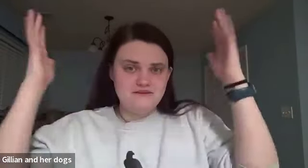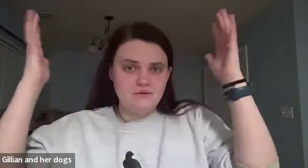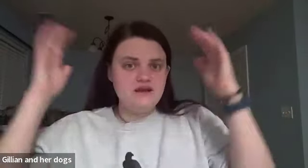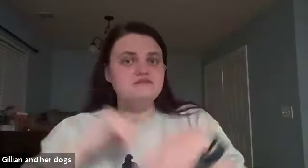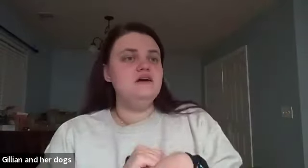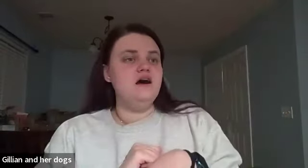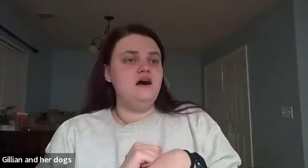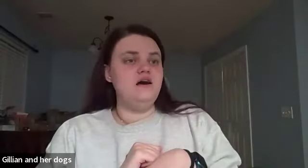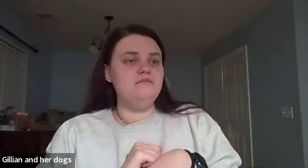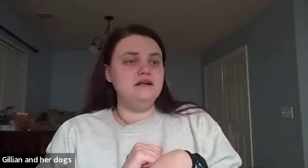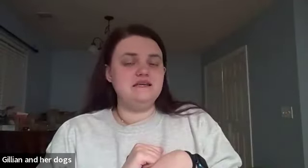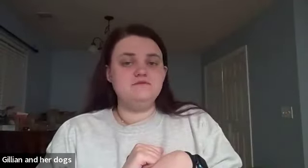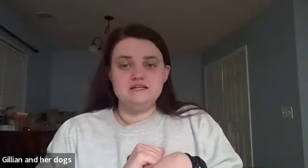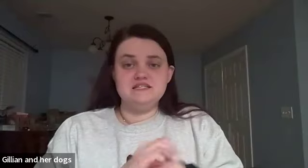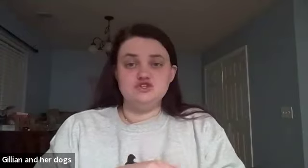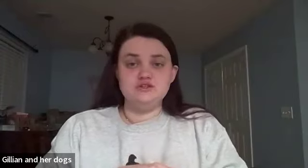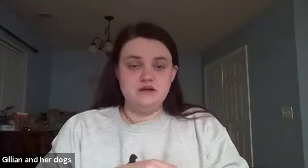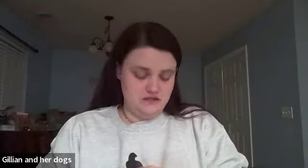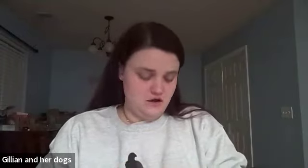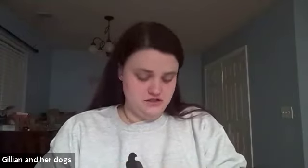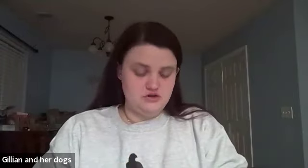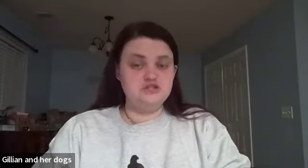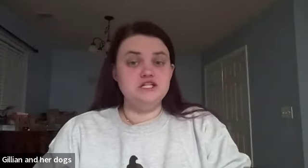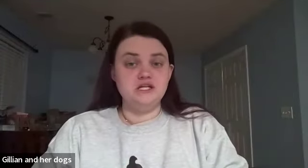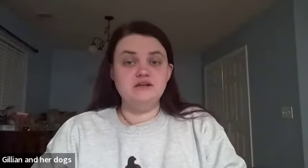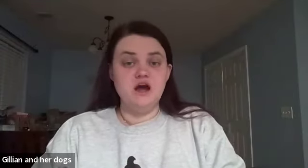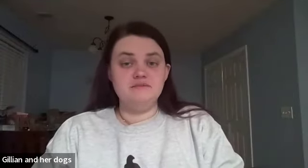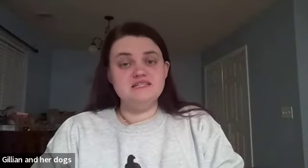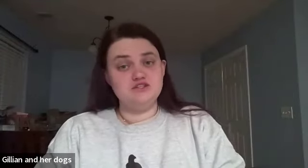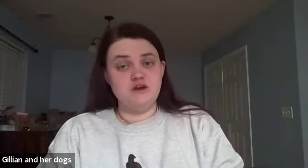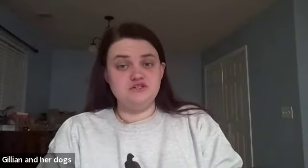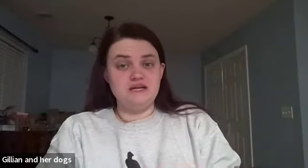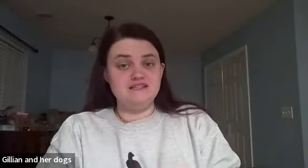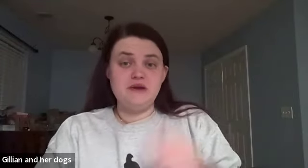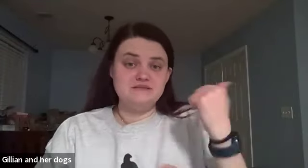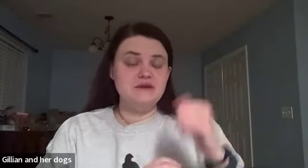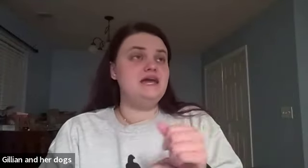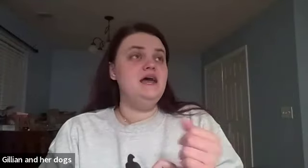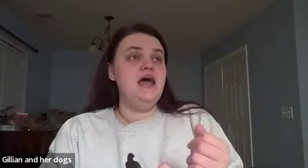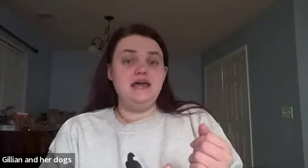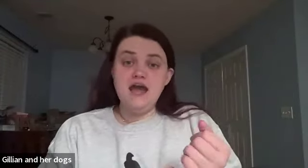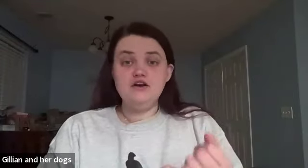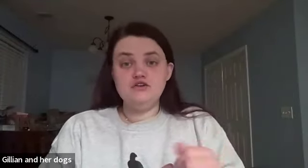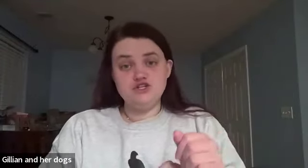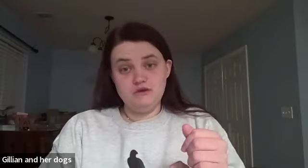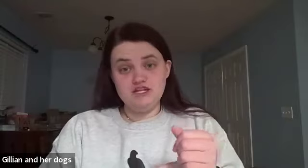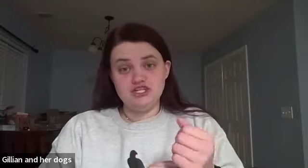and then wave. Except for my sister's apparently college graduation. My sister graduated this past May. And at her